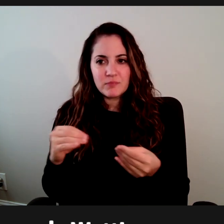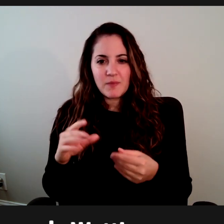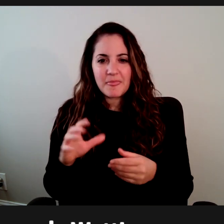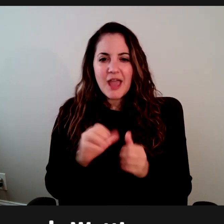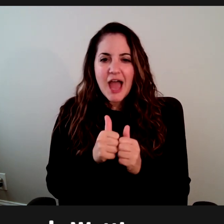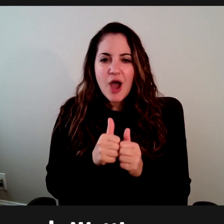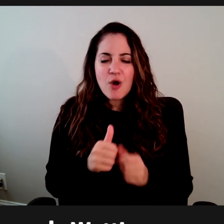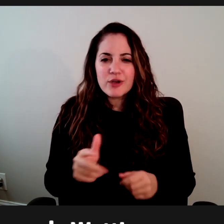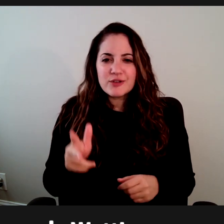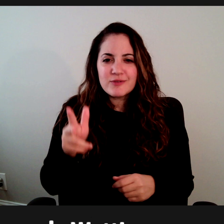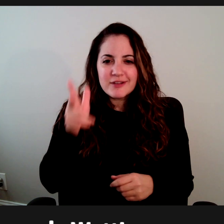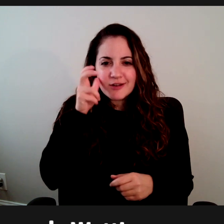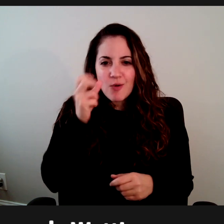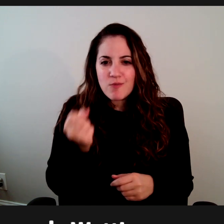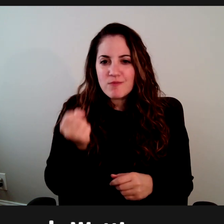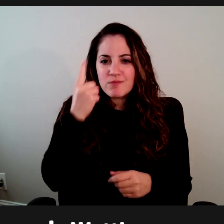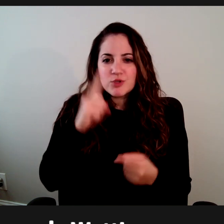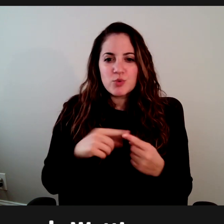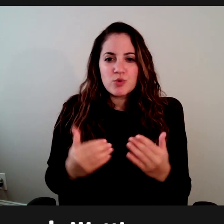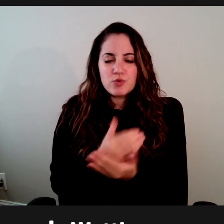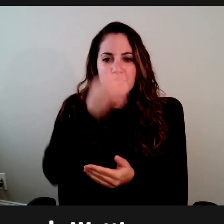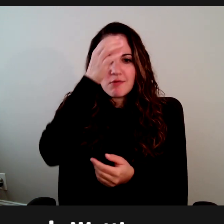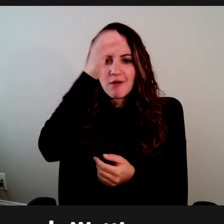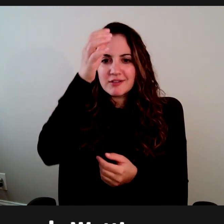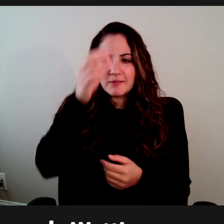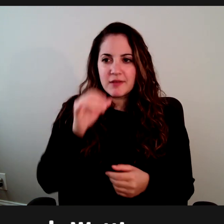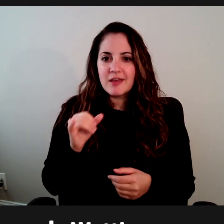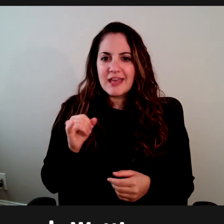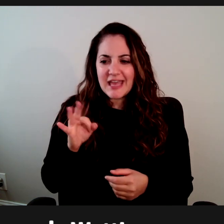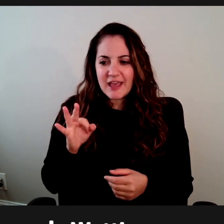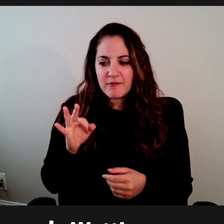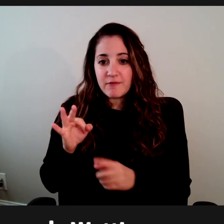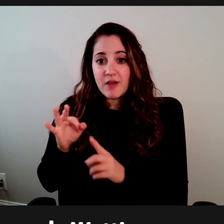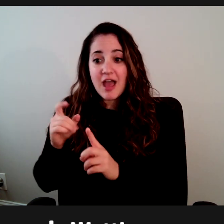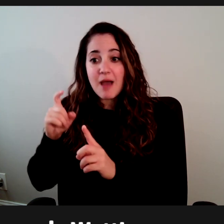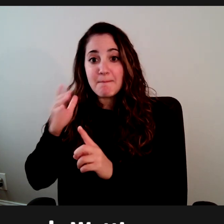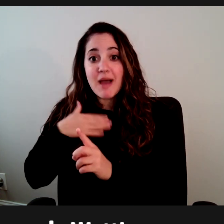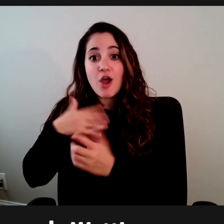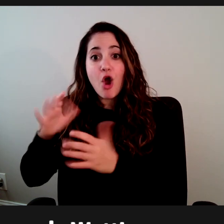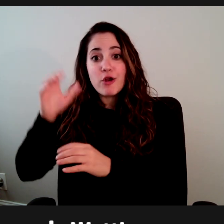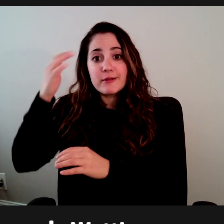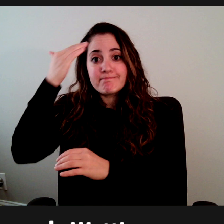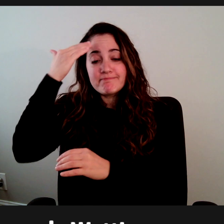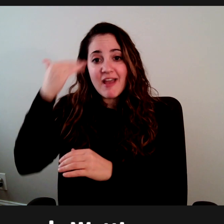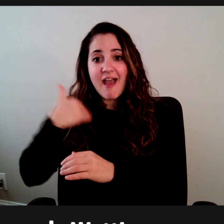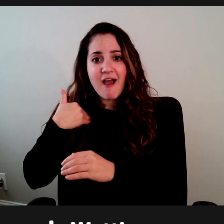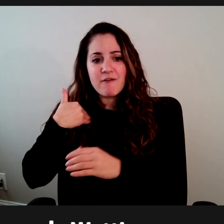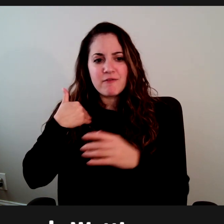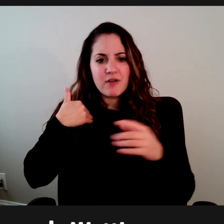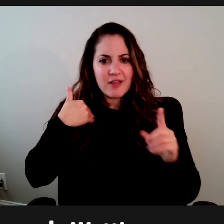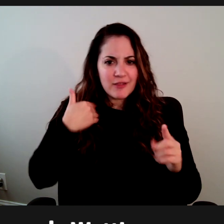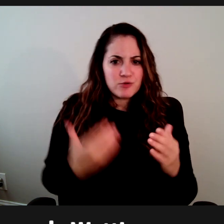how could you ever hear or listen to a new concept if you had to map it on something that already existed?